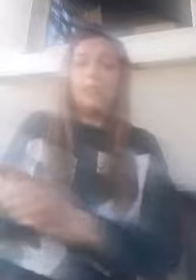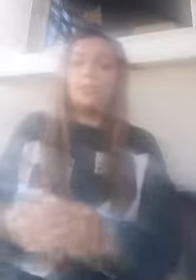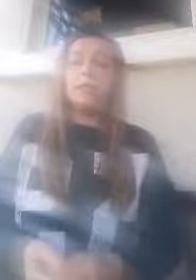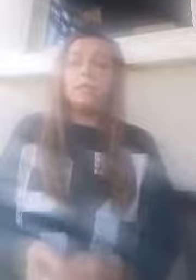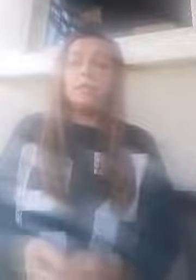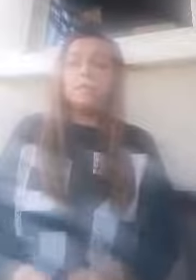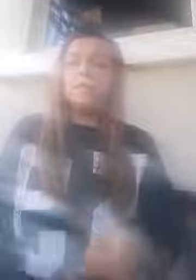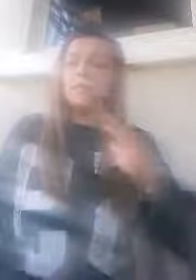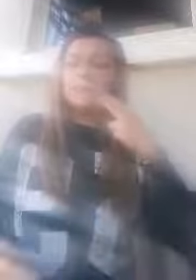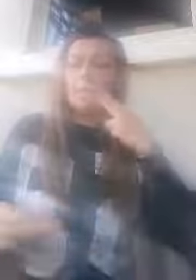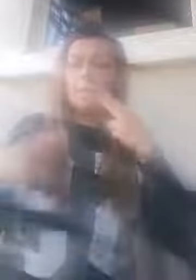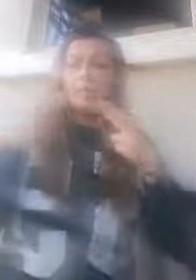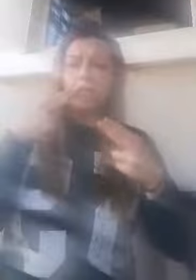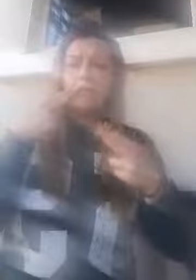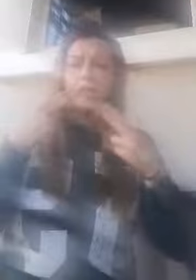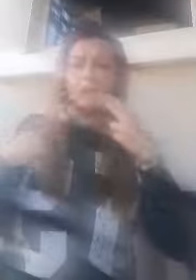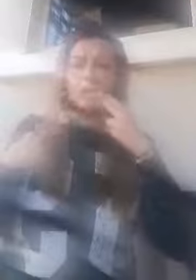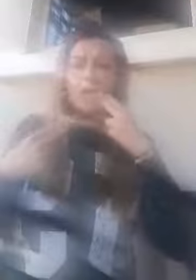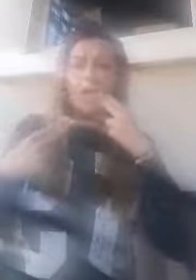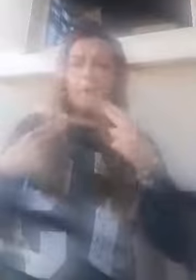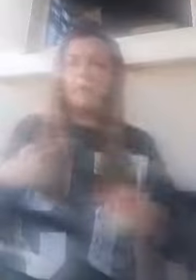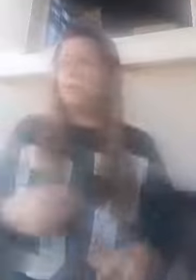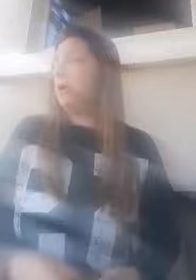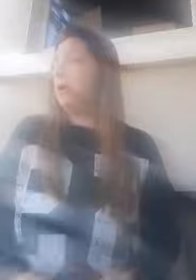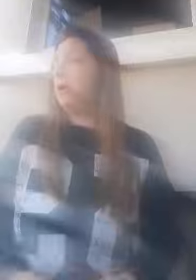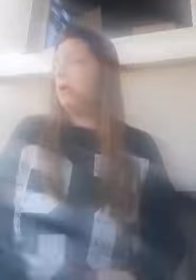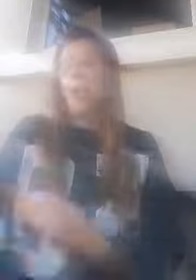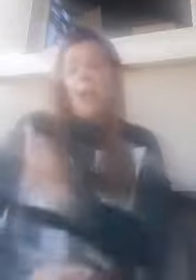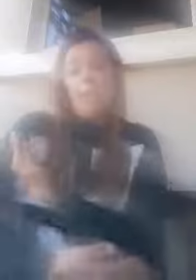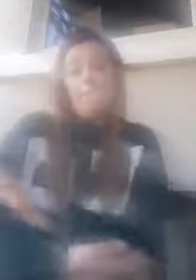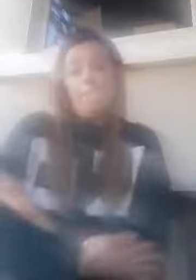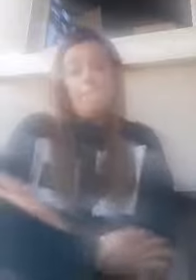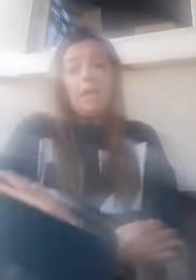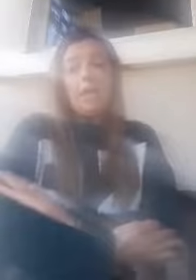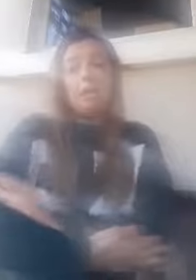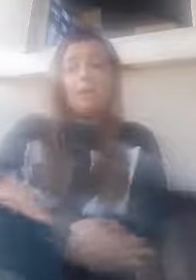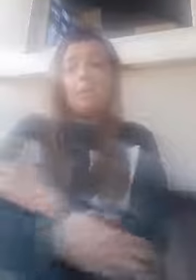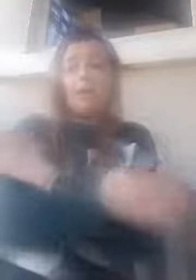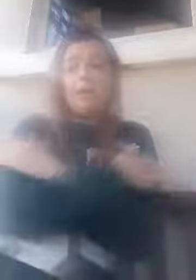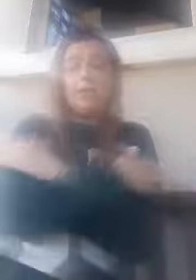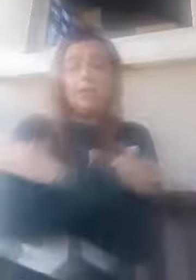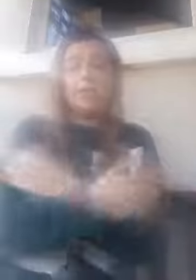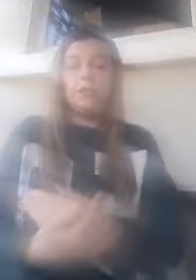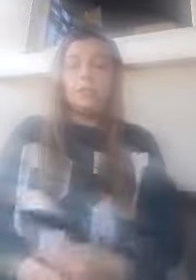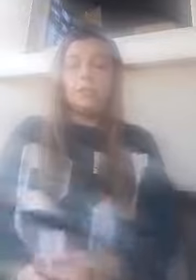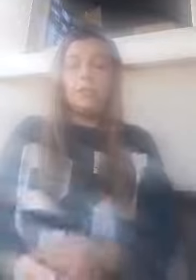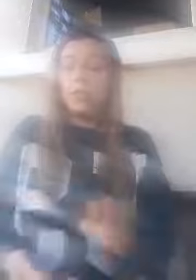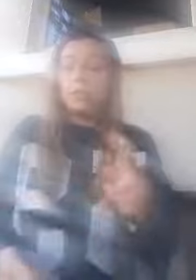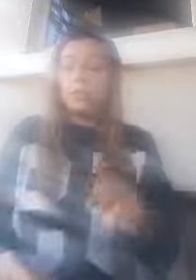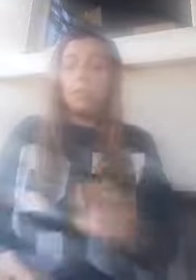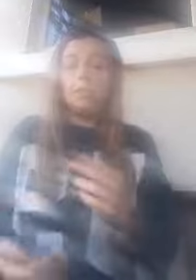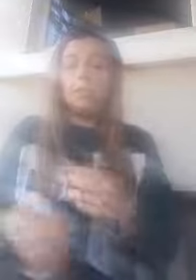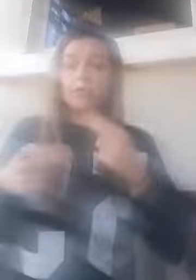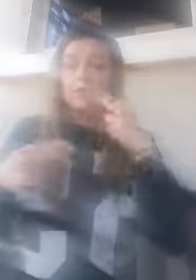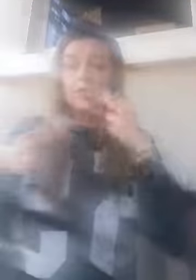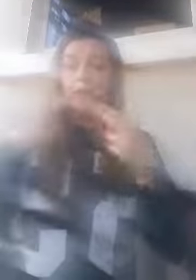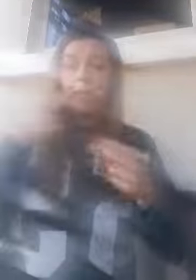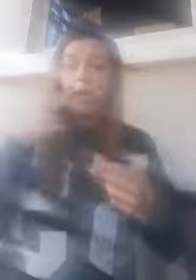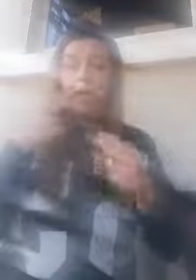said, someone's eating my porridge. Baby bear said, someone's eating my